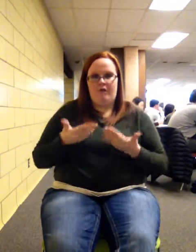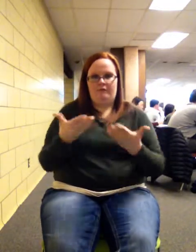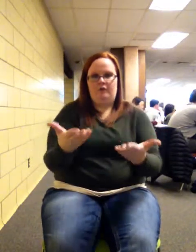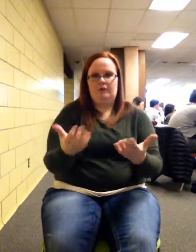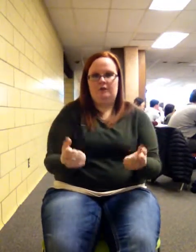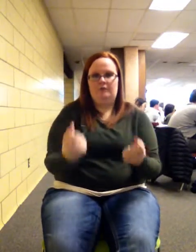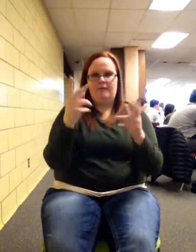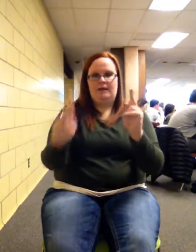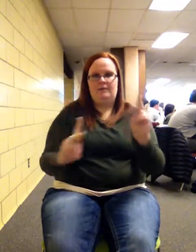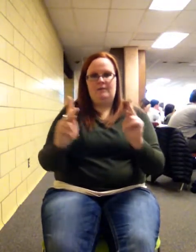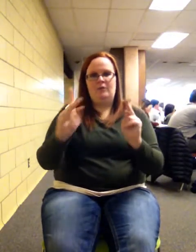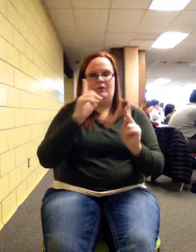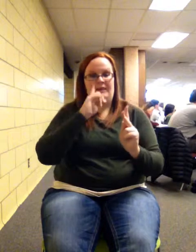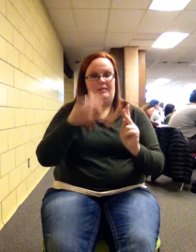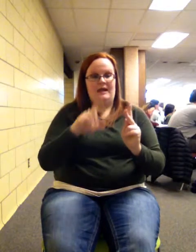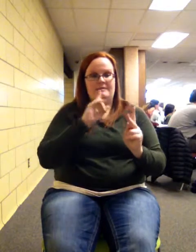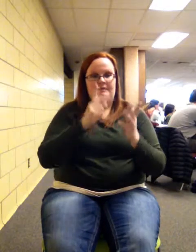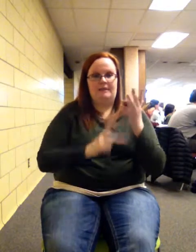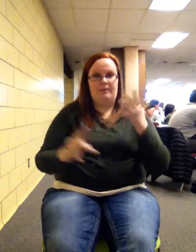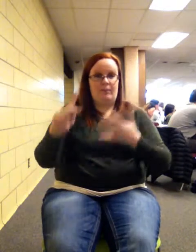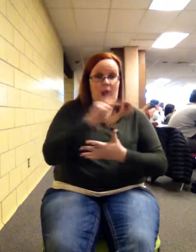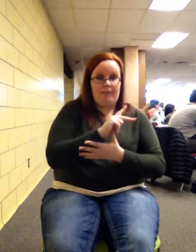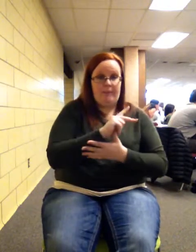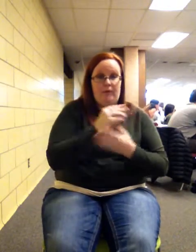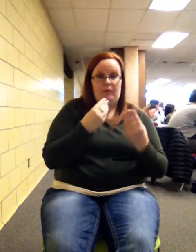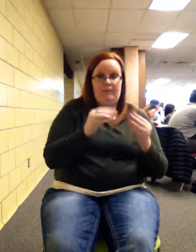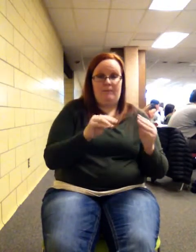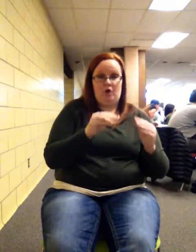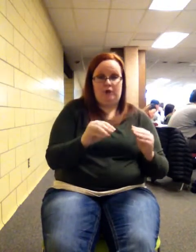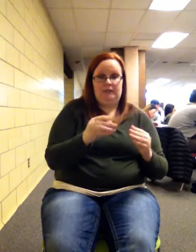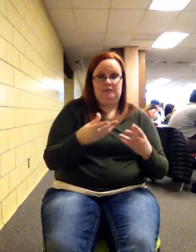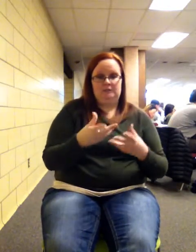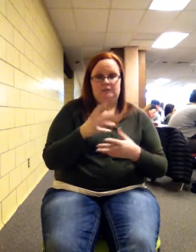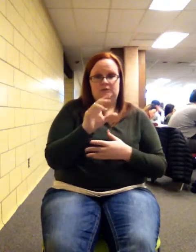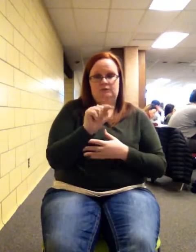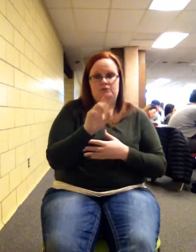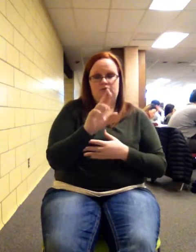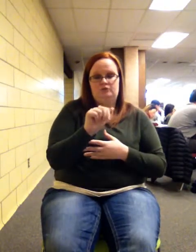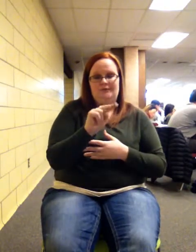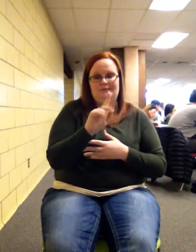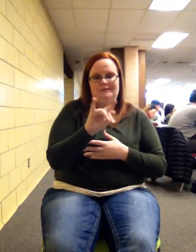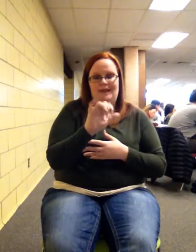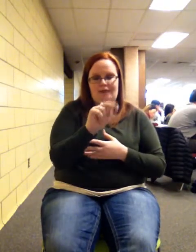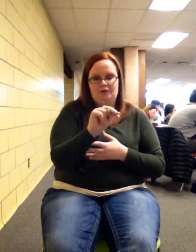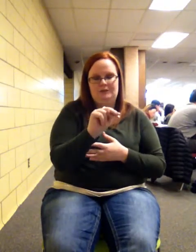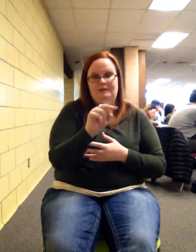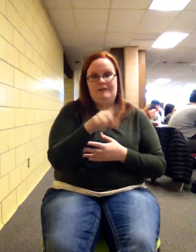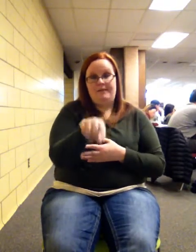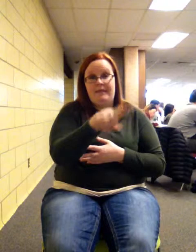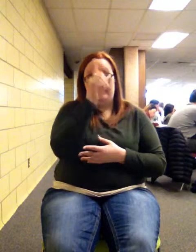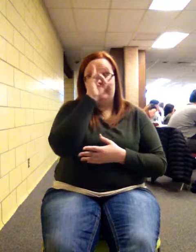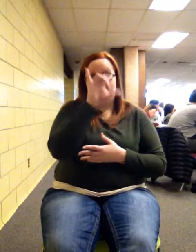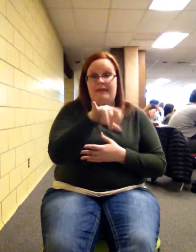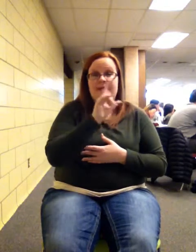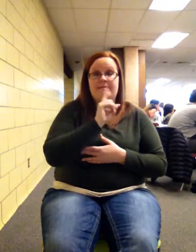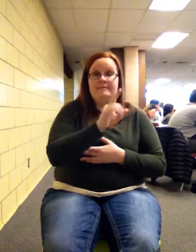a primary market transaction. They think that it's the company getting all of the money from the stock that's